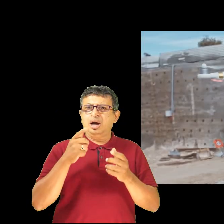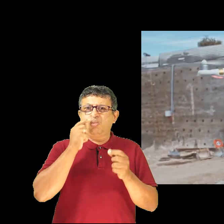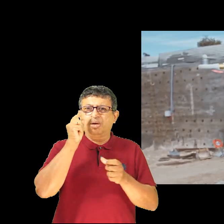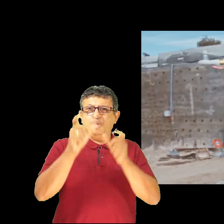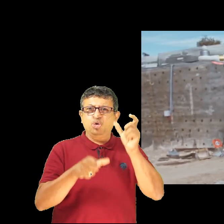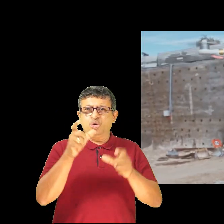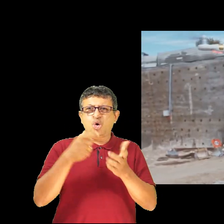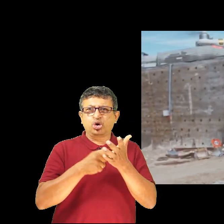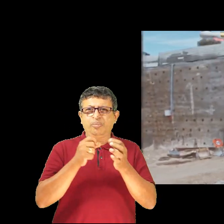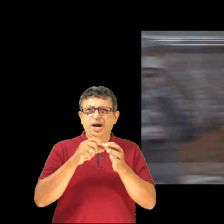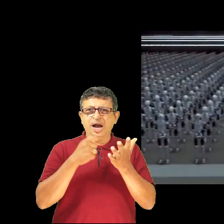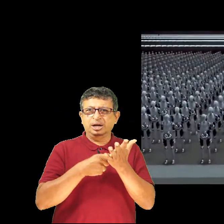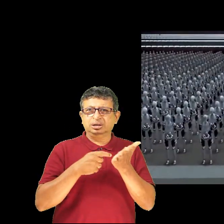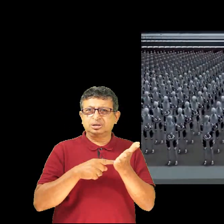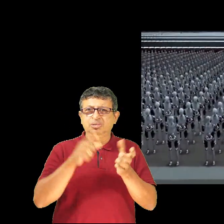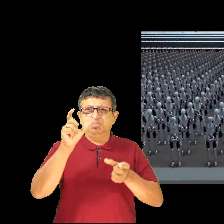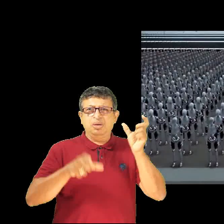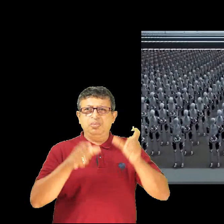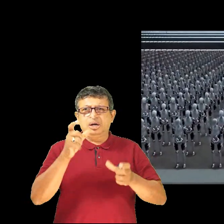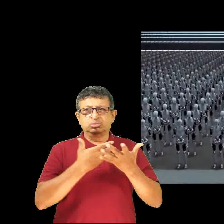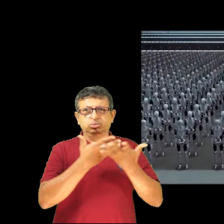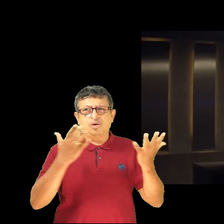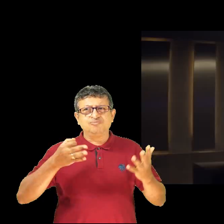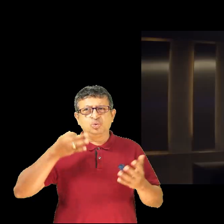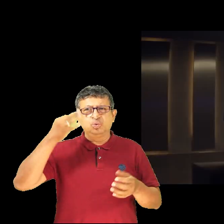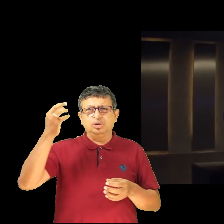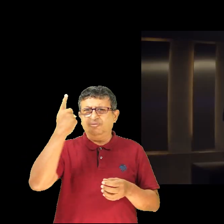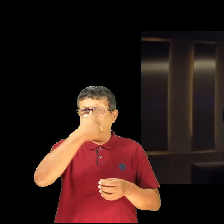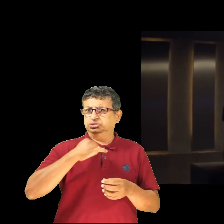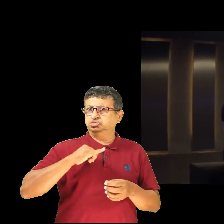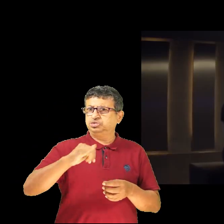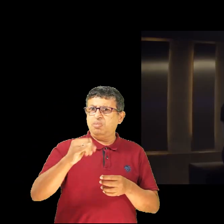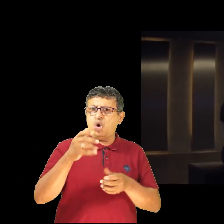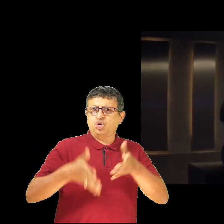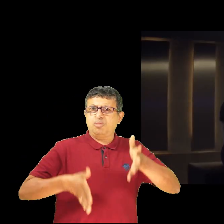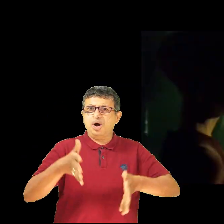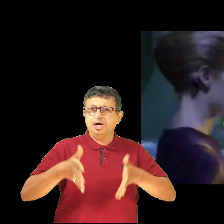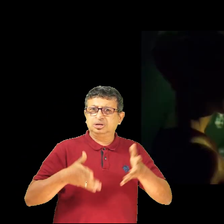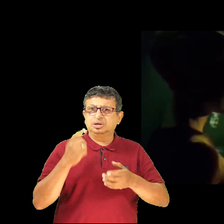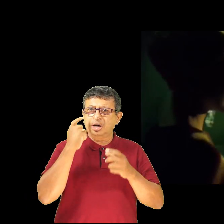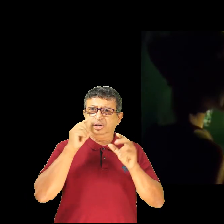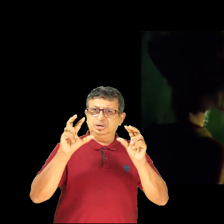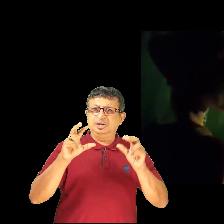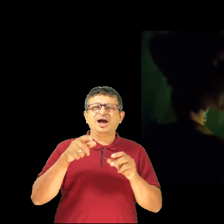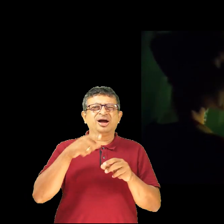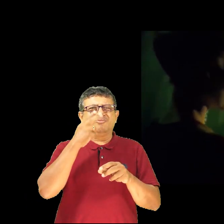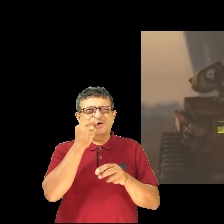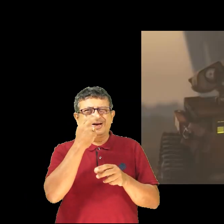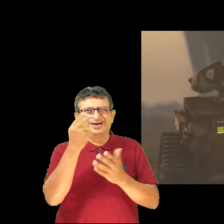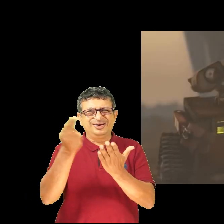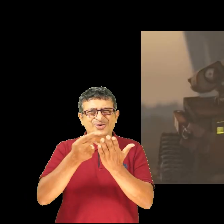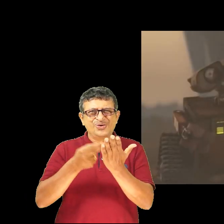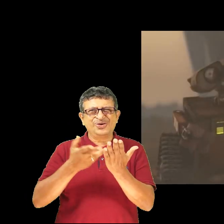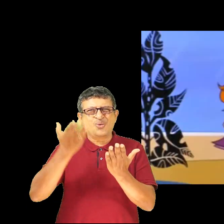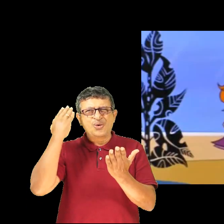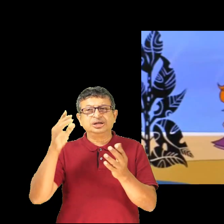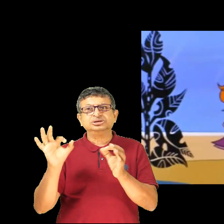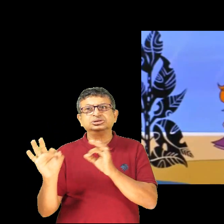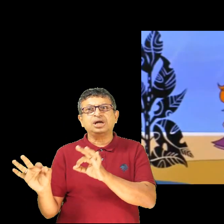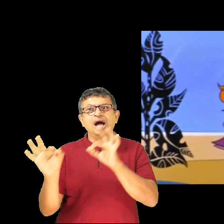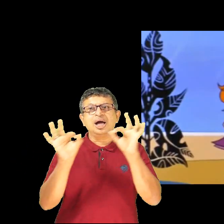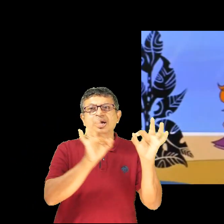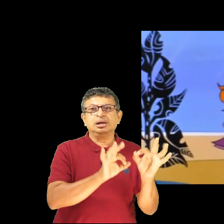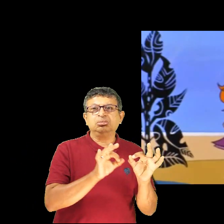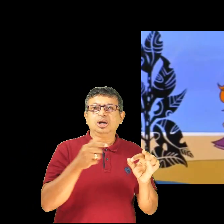lot of us today have drones. These pretty much represent the basic concept of robotics. They are machines that perform tasks as they follow